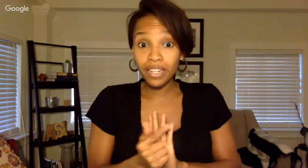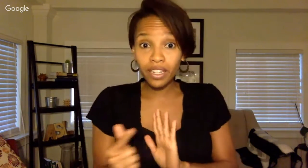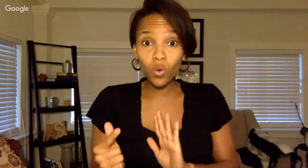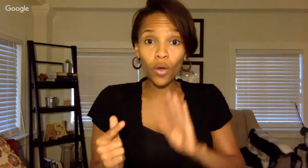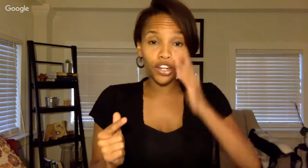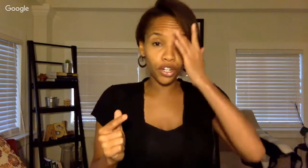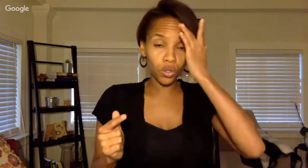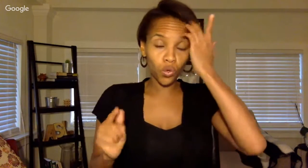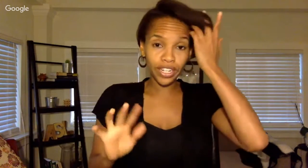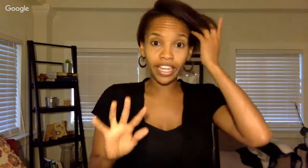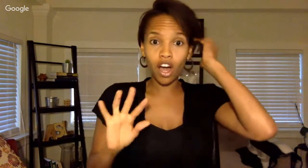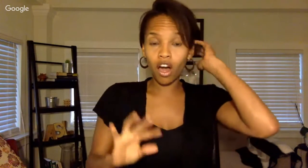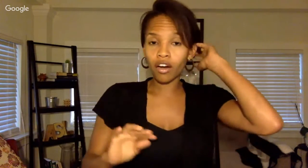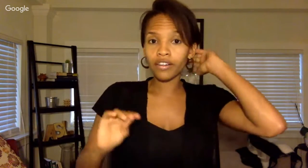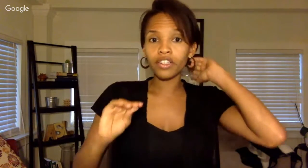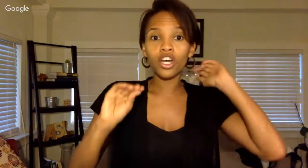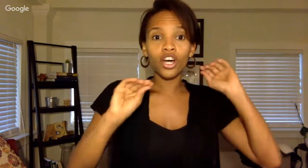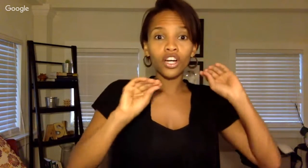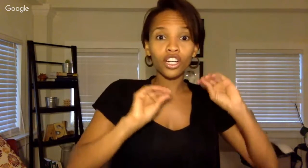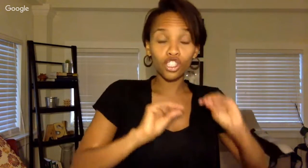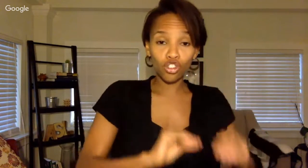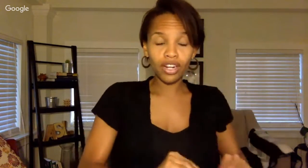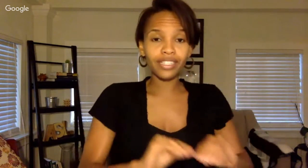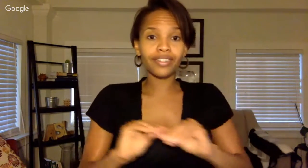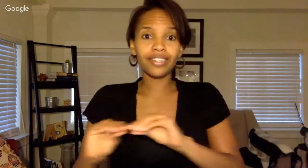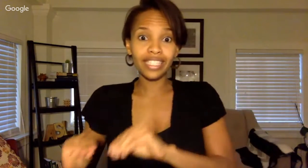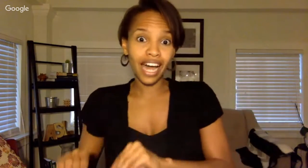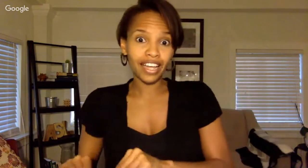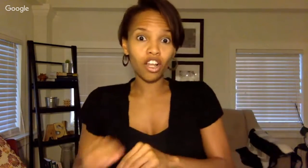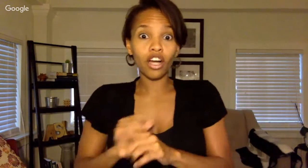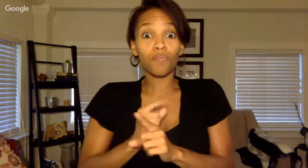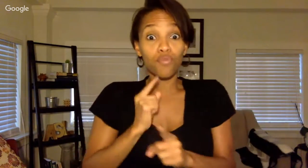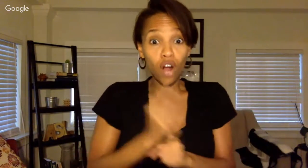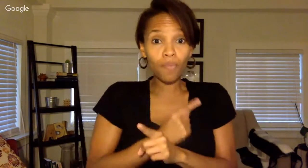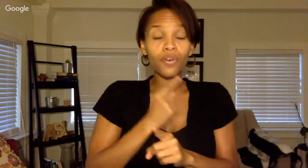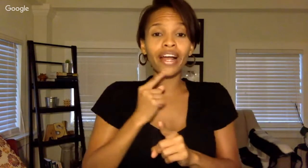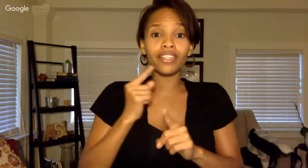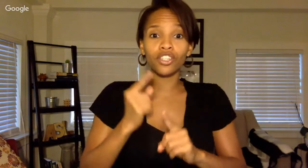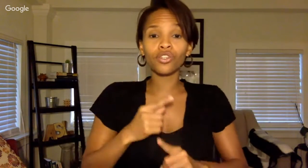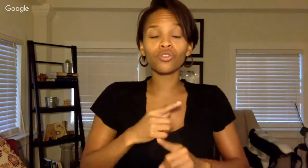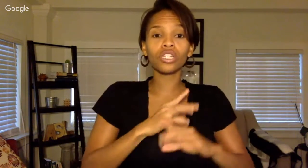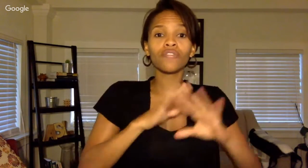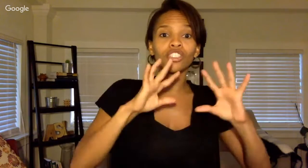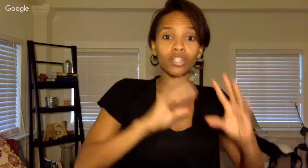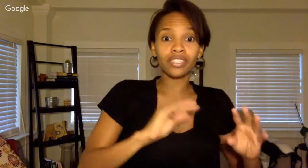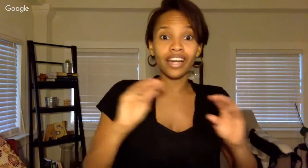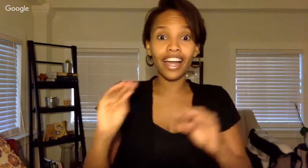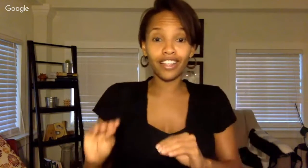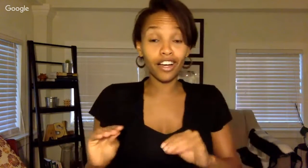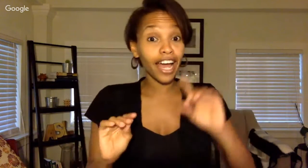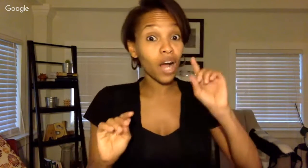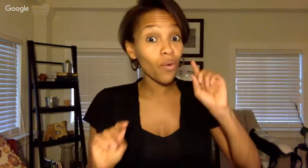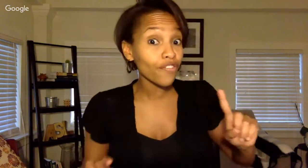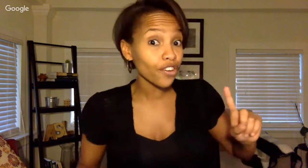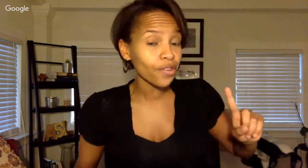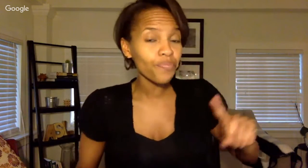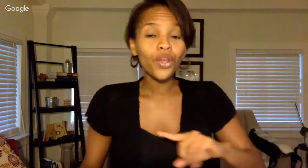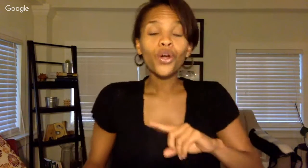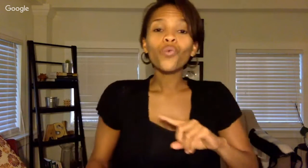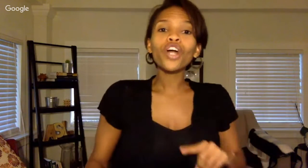prohibited when you're working on constructed dialogue, proper execution of constructed dialogue. However, we